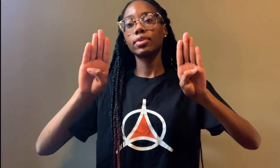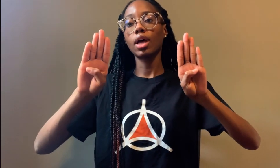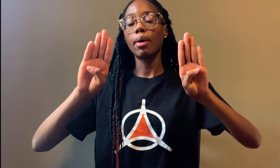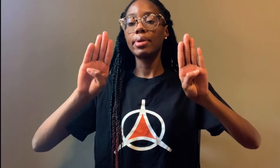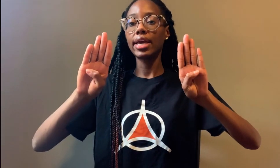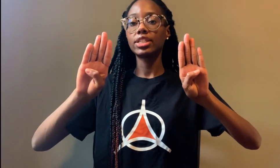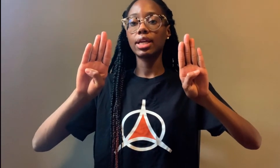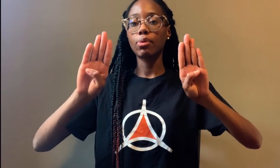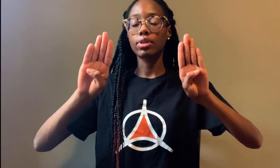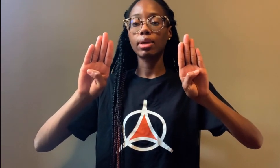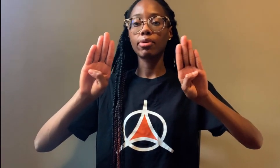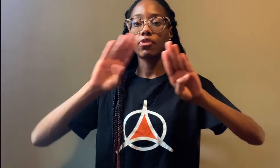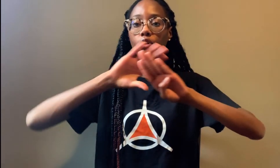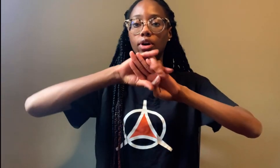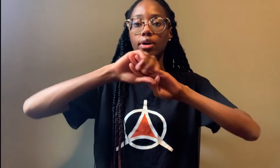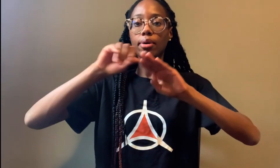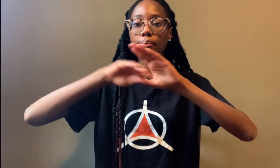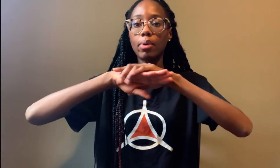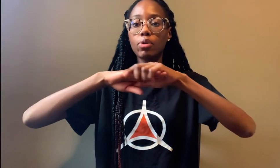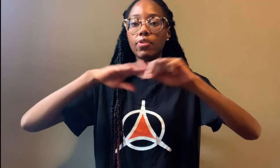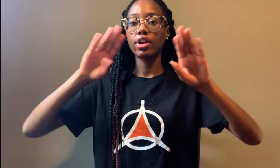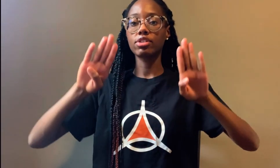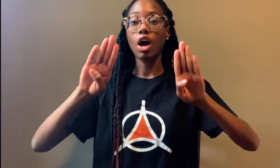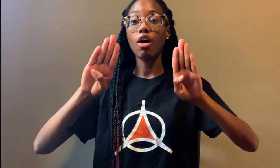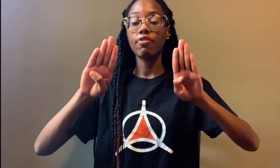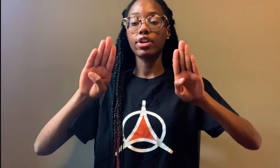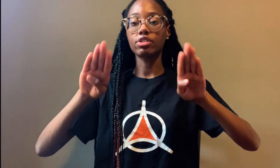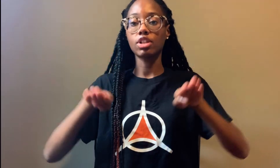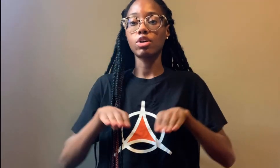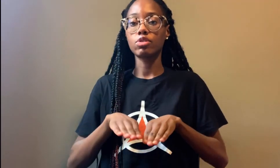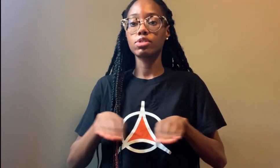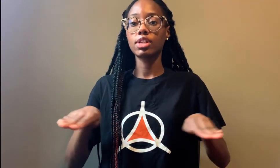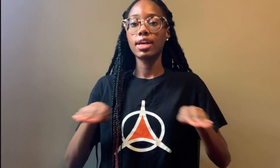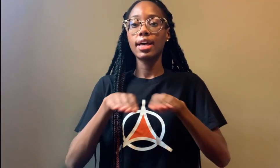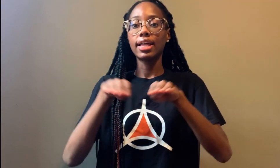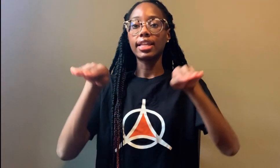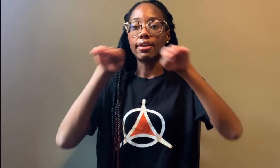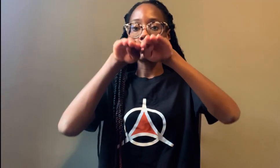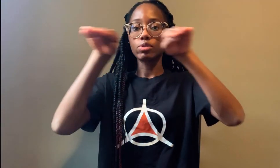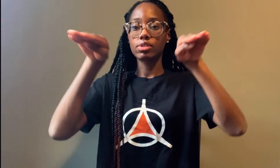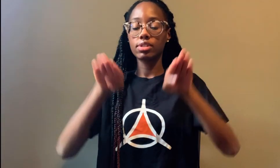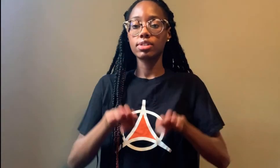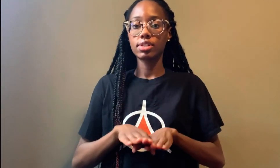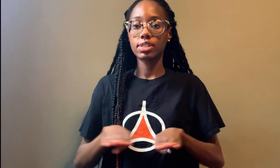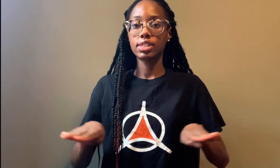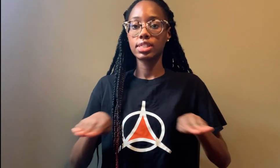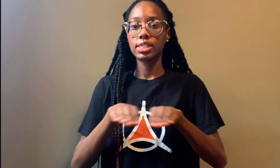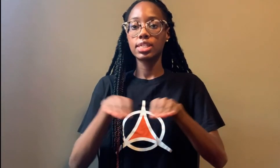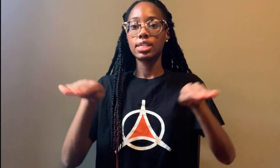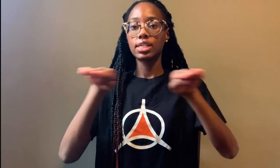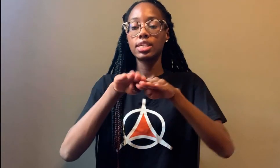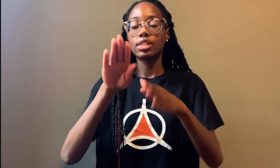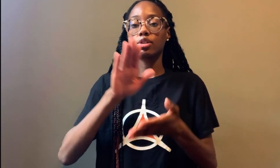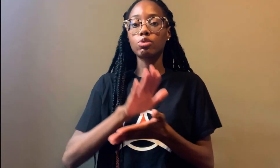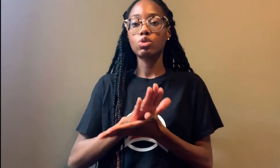A B hand shape or the number 4, both fingers, all fingers closed, levels. So